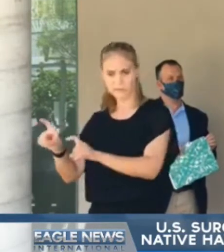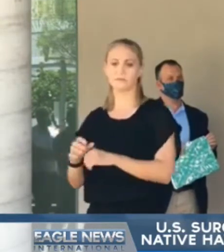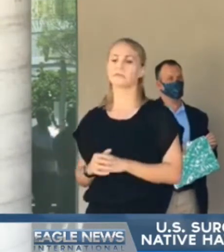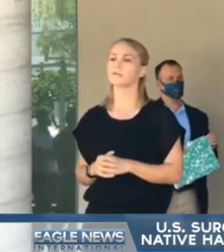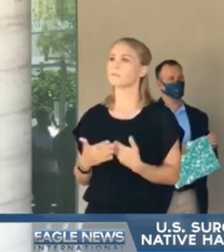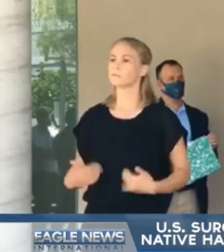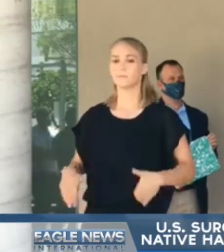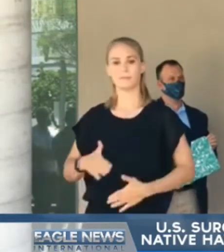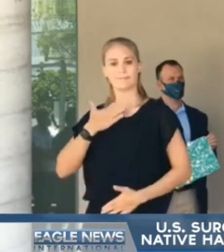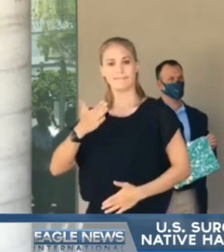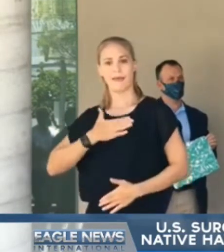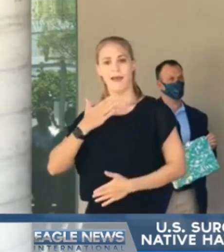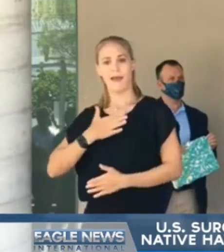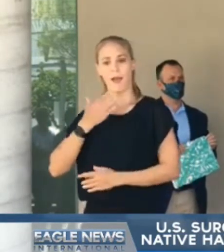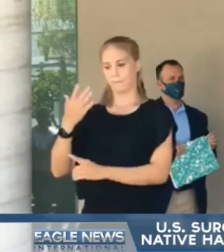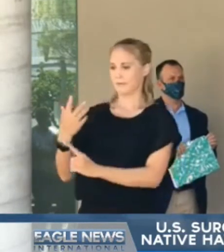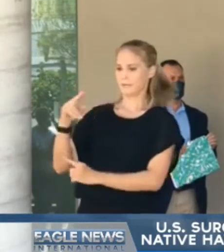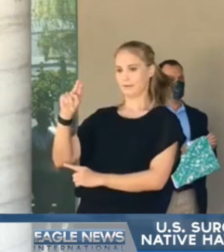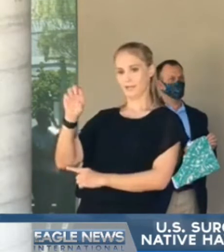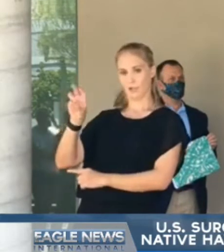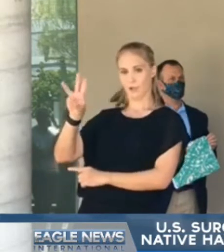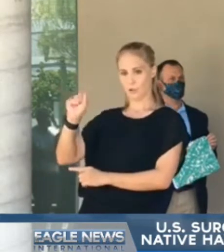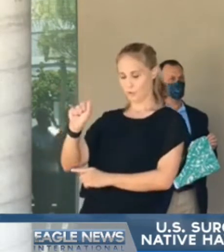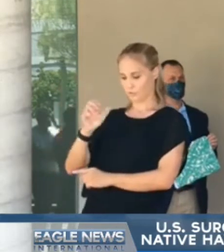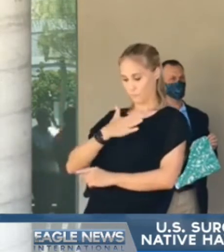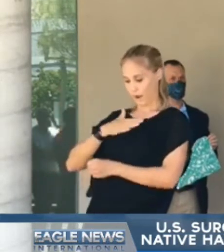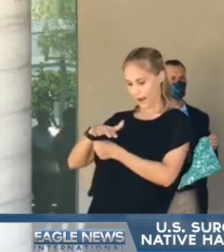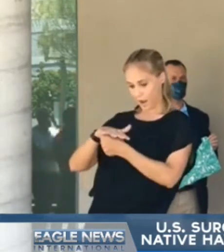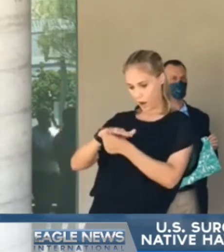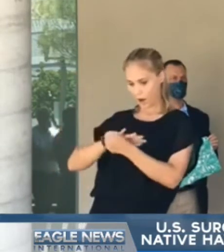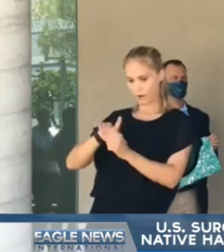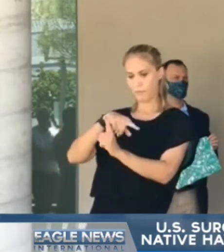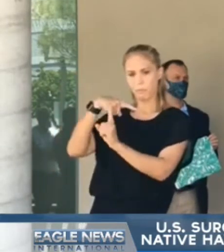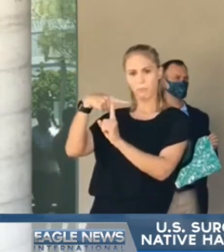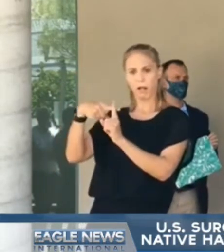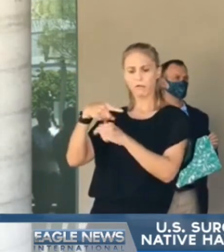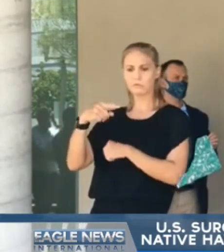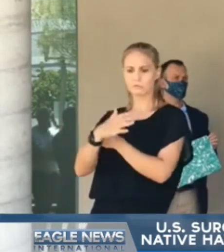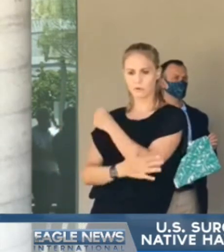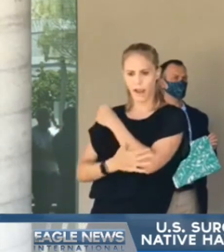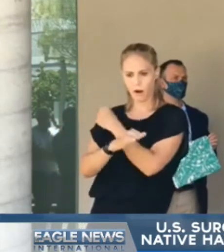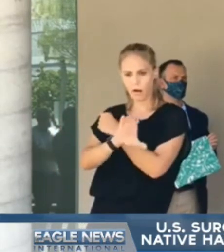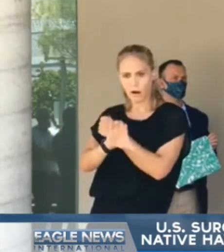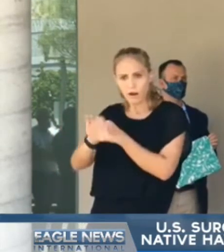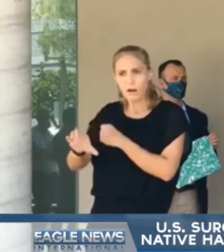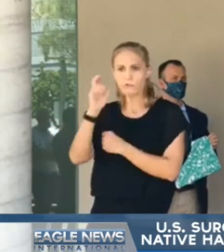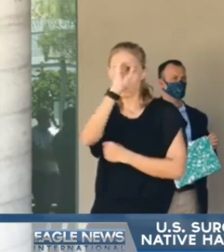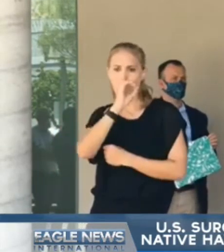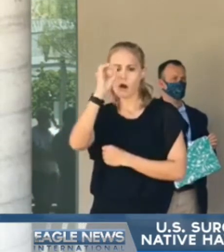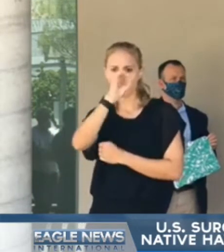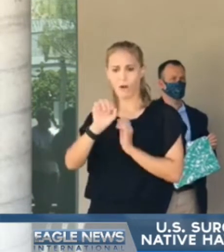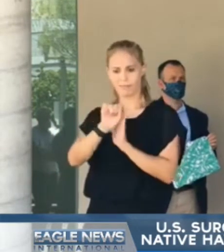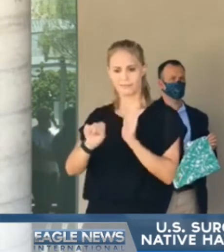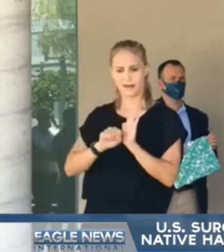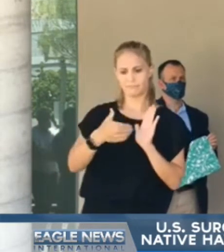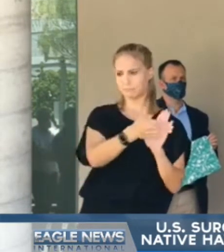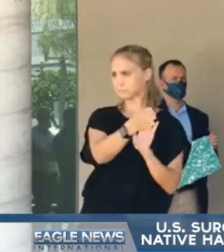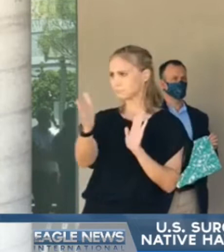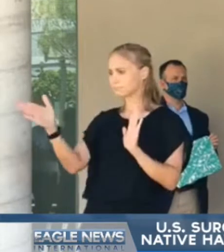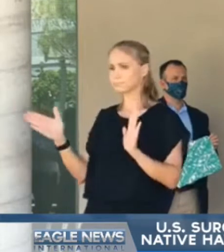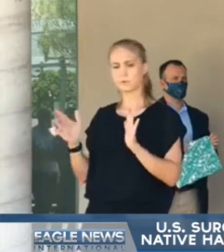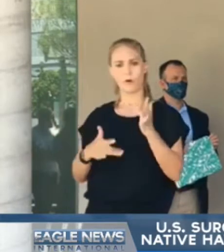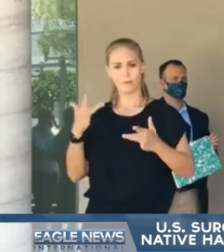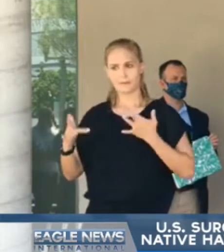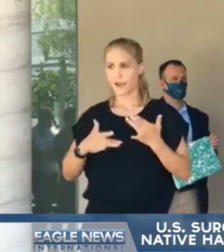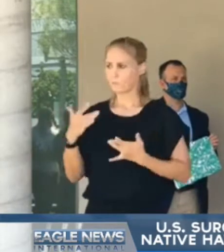This is welcome news, not just for me in my district, but really for the county of Oahu and for the state of Hawaii. So I'm really looking forward to